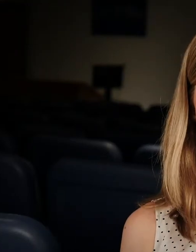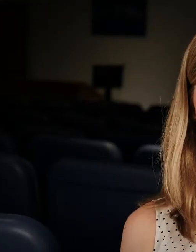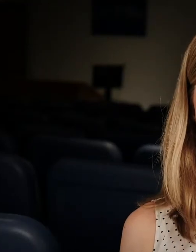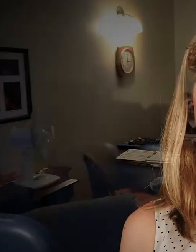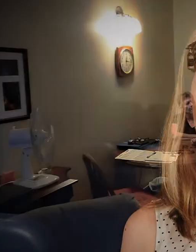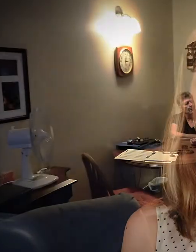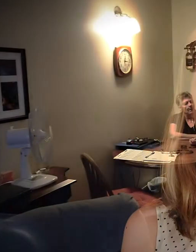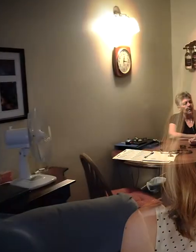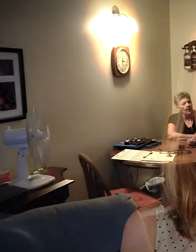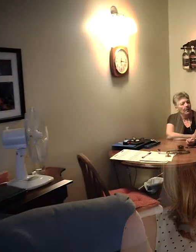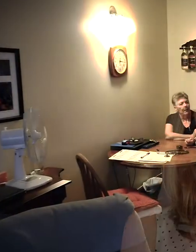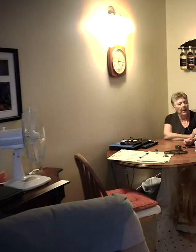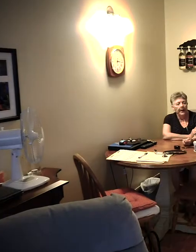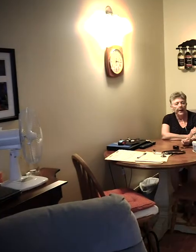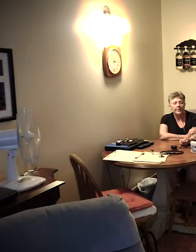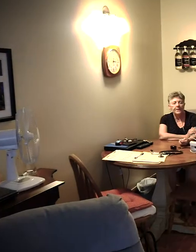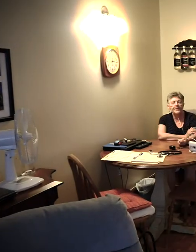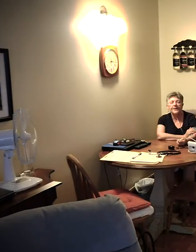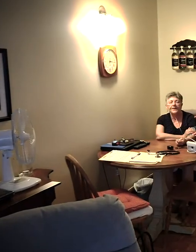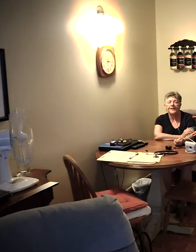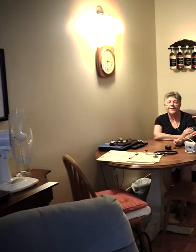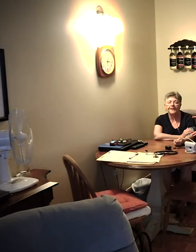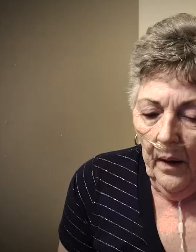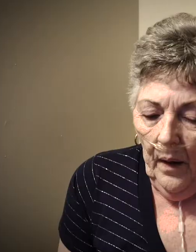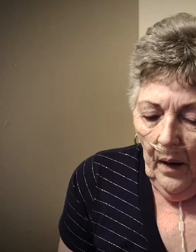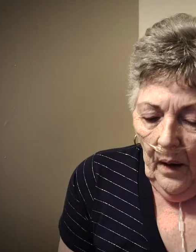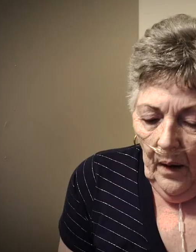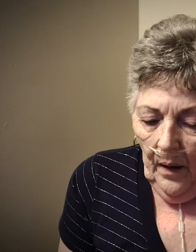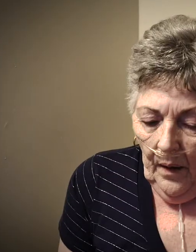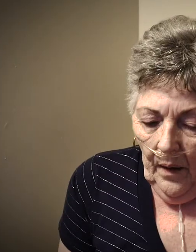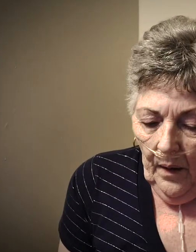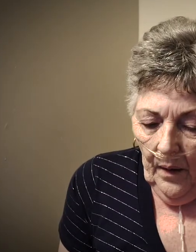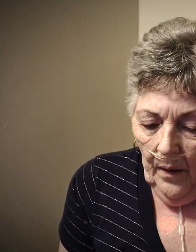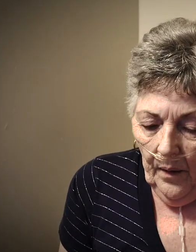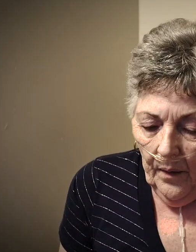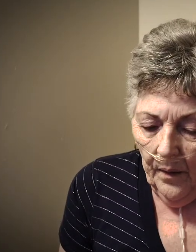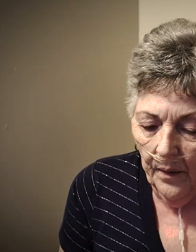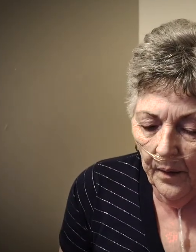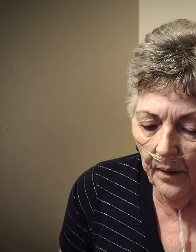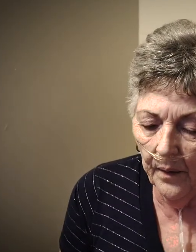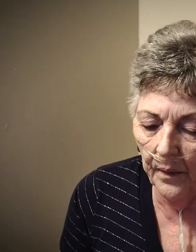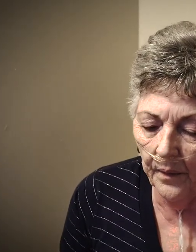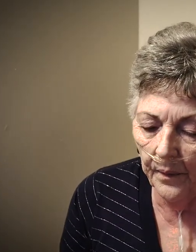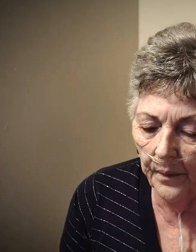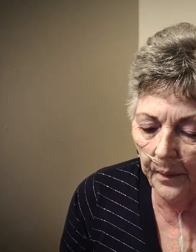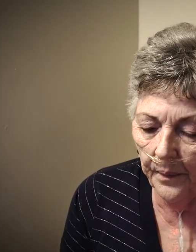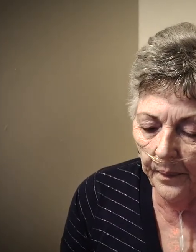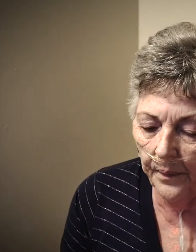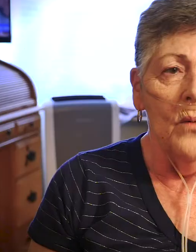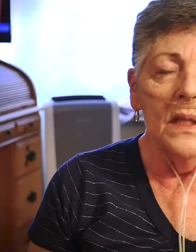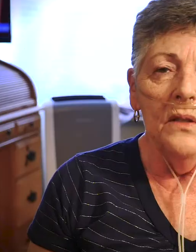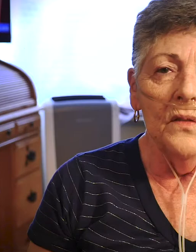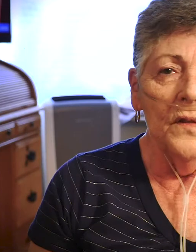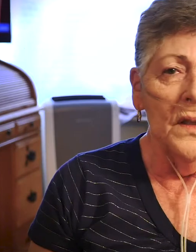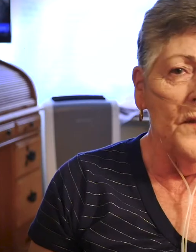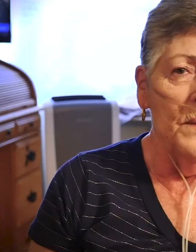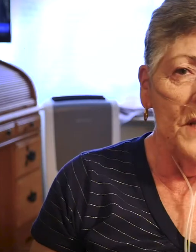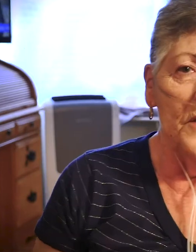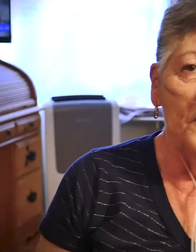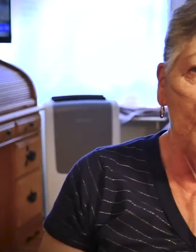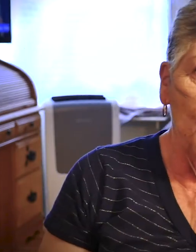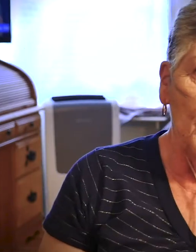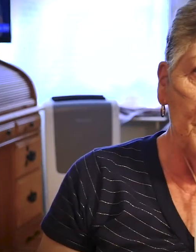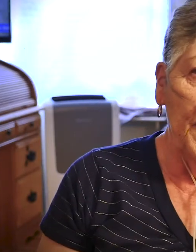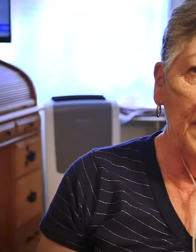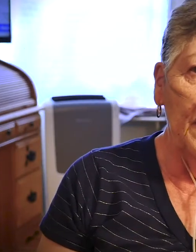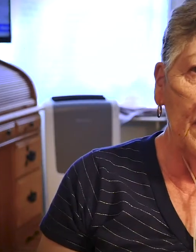their homes to provide healthcare, education, support to the patients and their families. They've always got useful